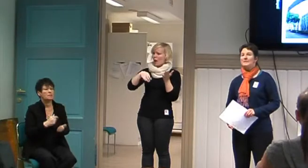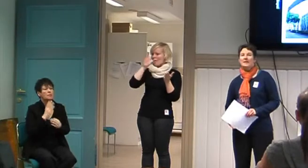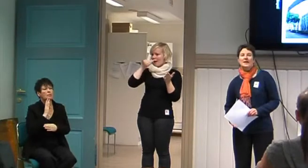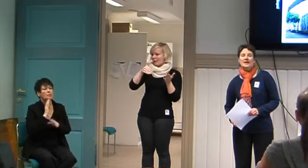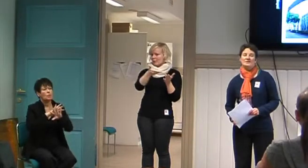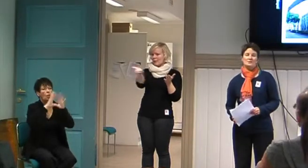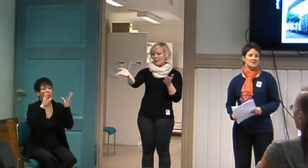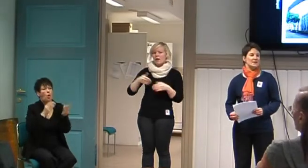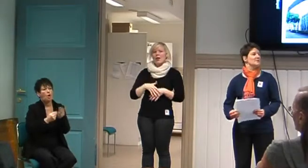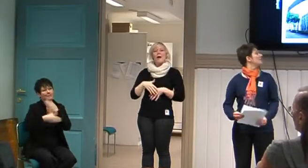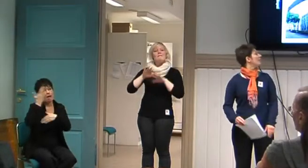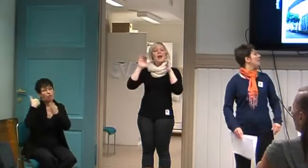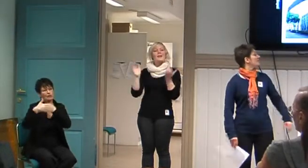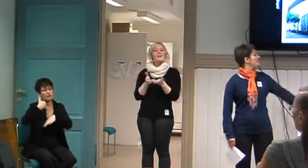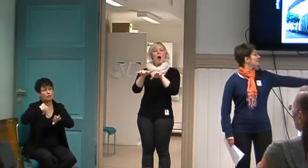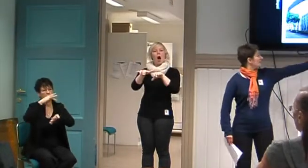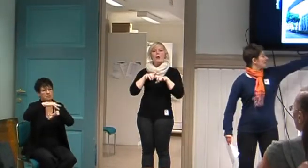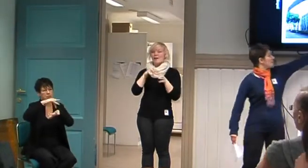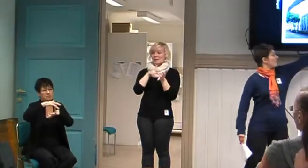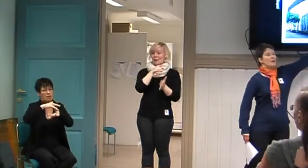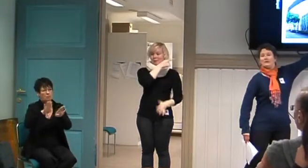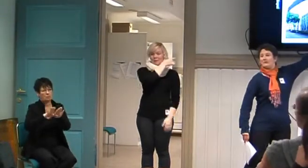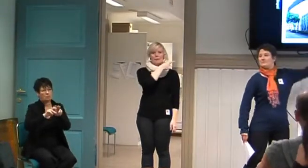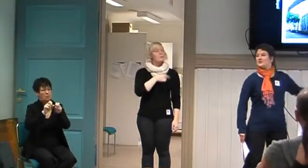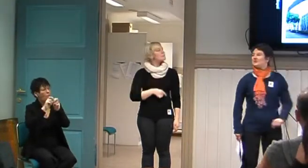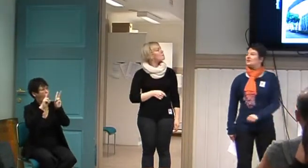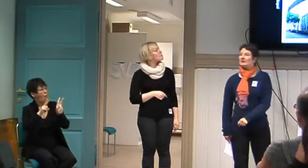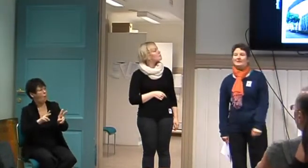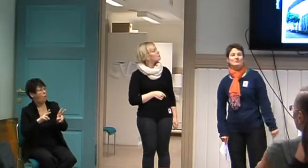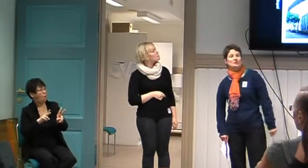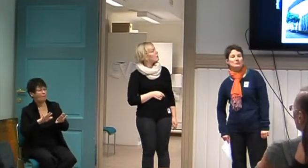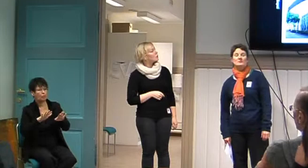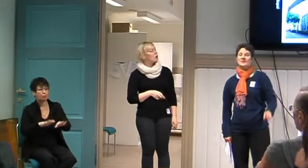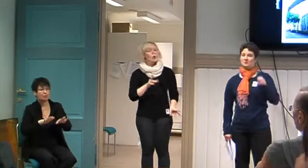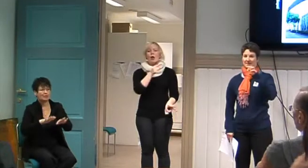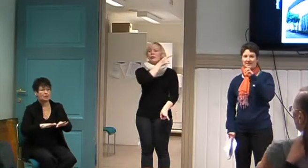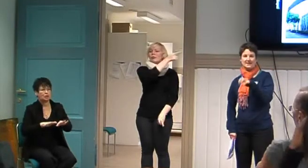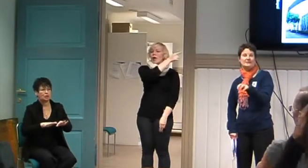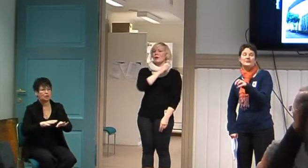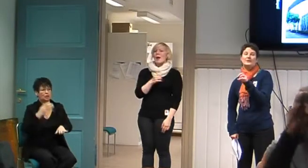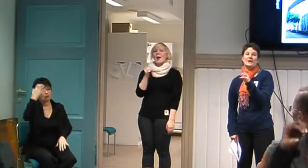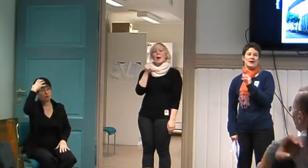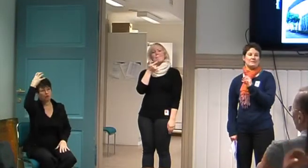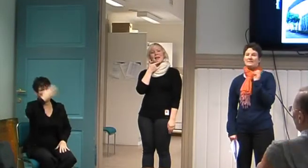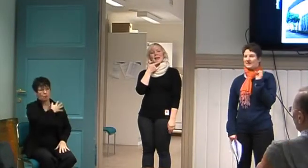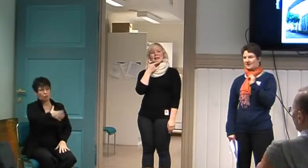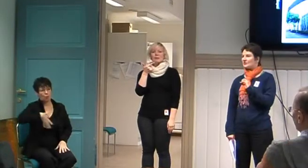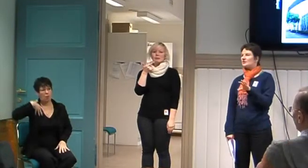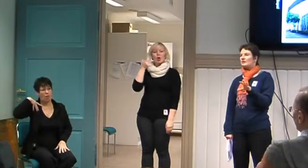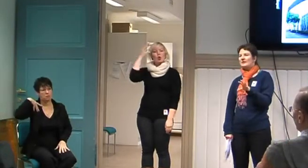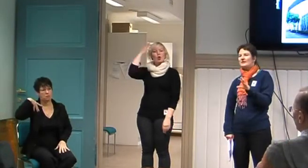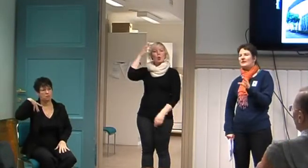Centre. It's also the home of the British Crown Jewels. It's where they live, and